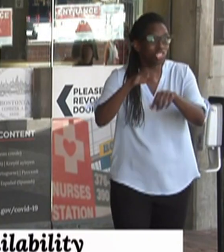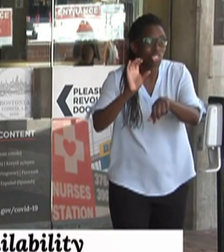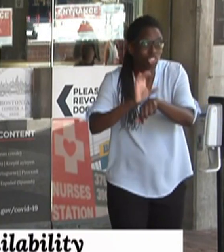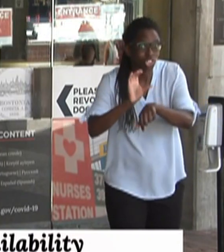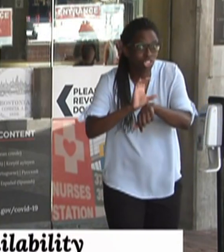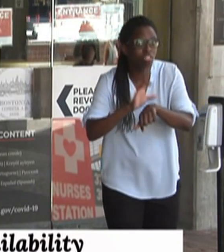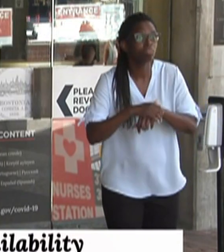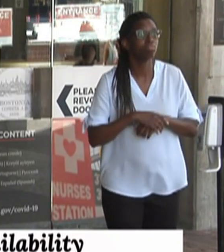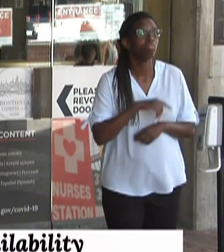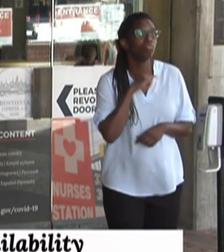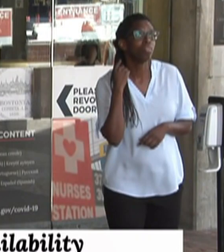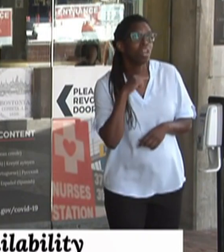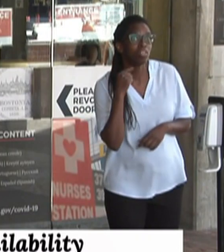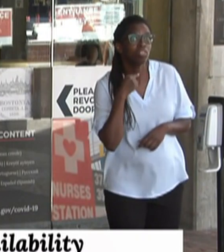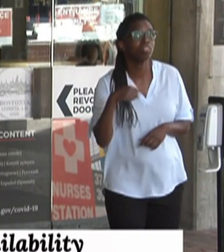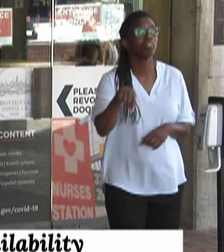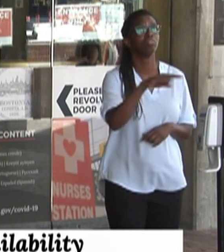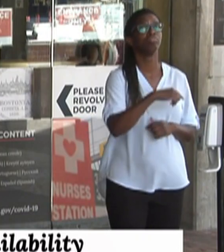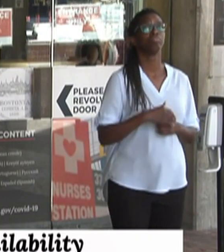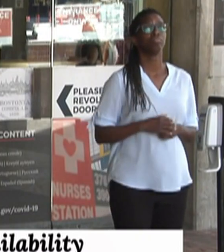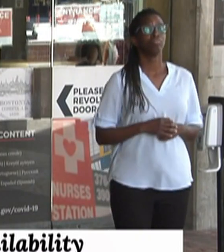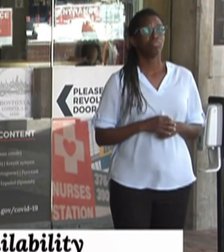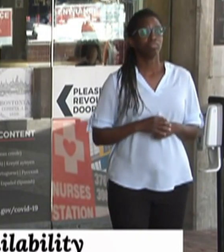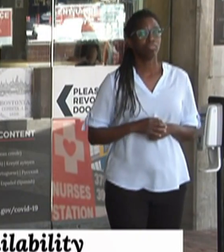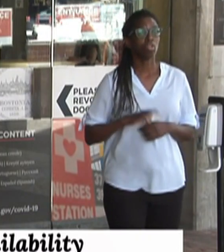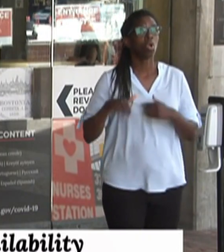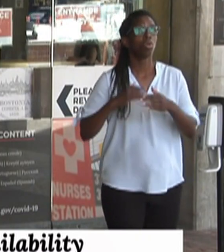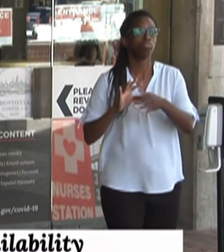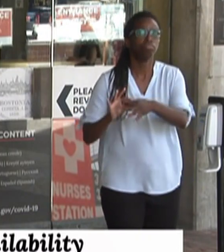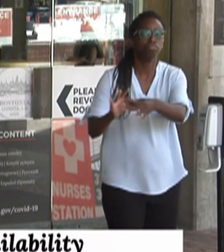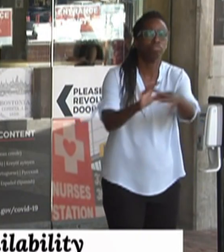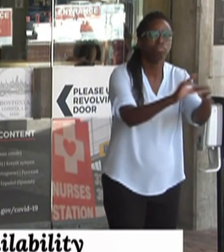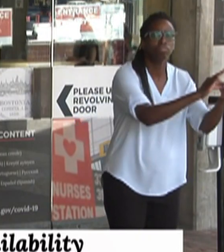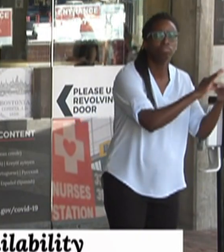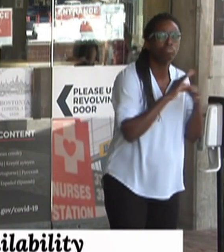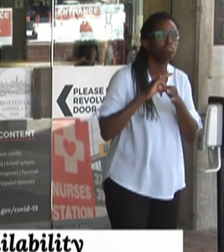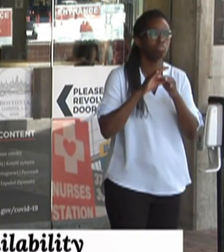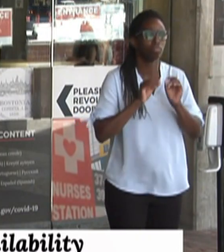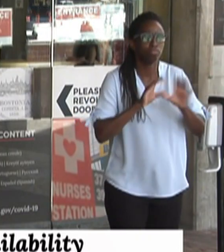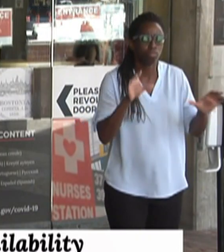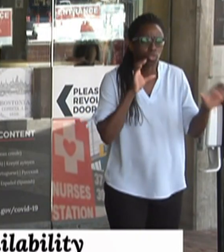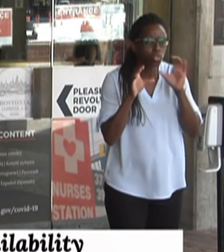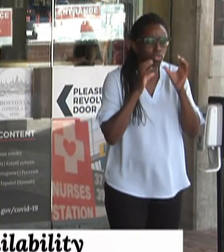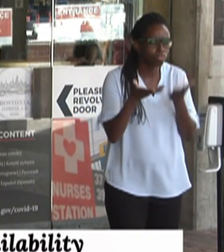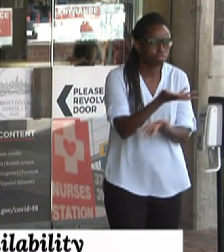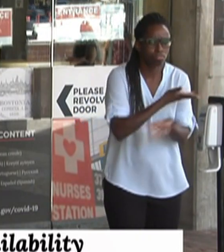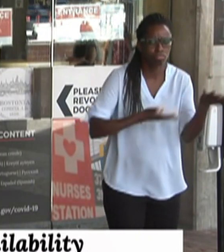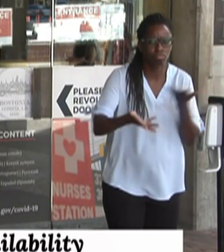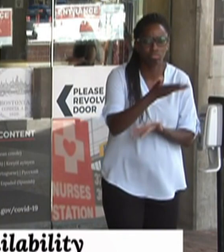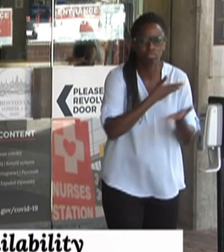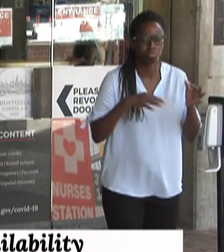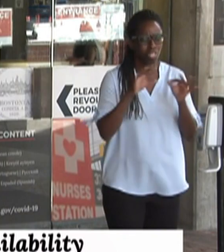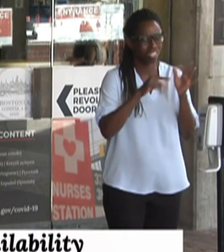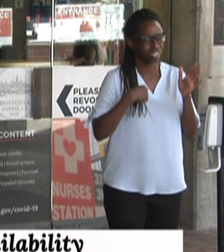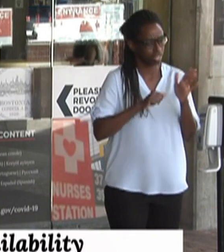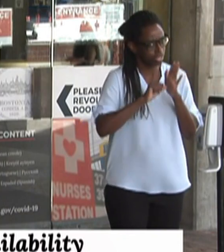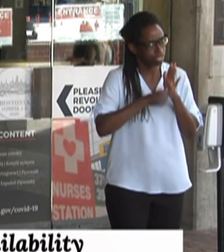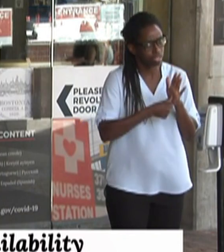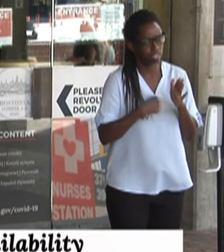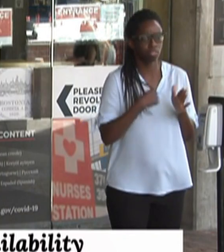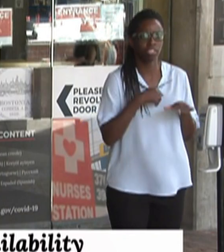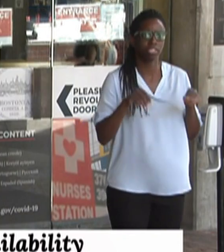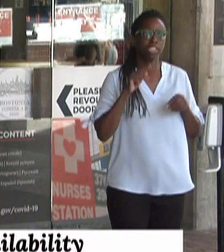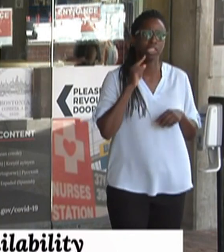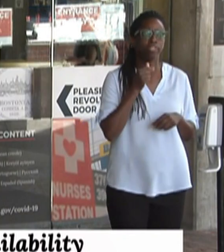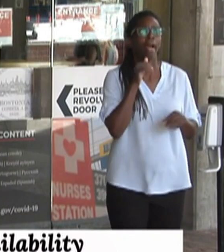over the weekend. We need to make sure we're taking this really seriously because of the number being so high. We're